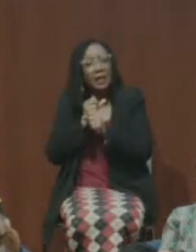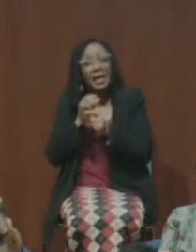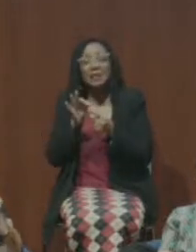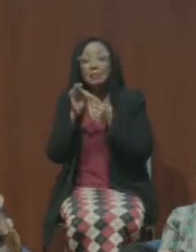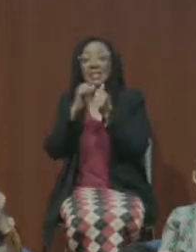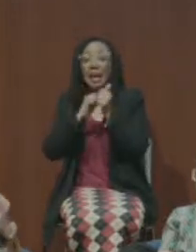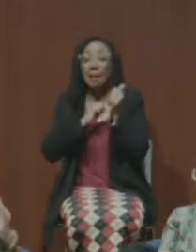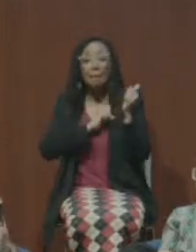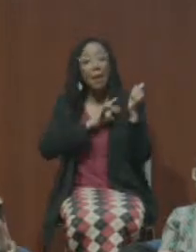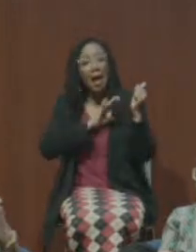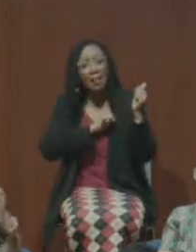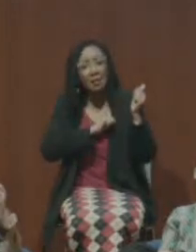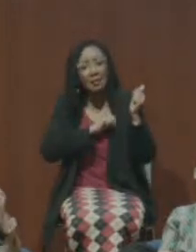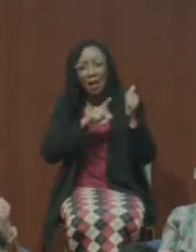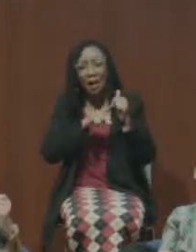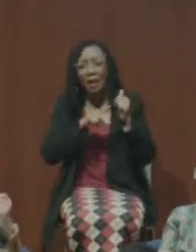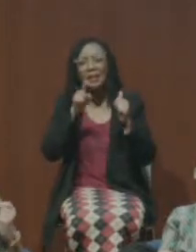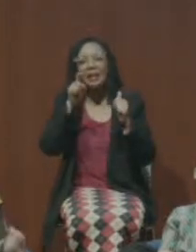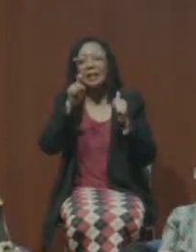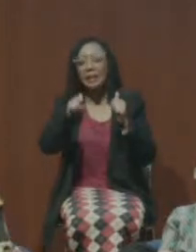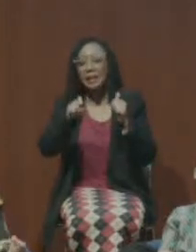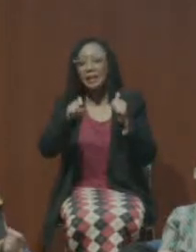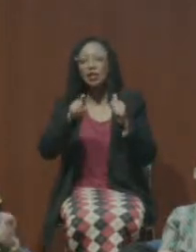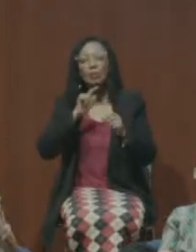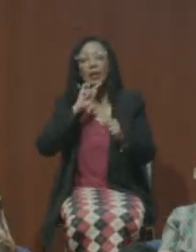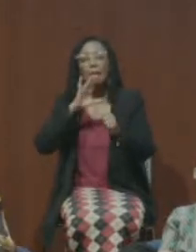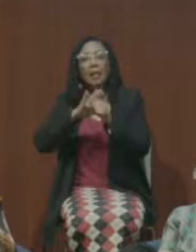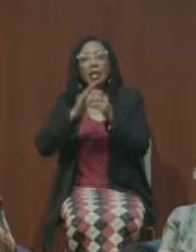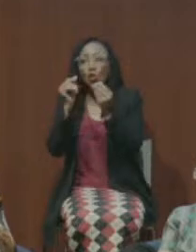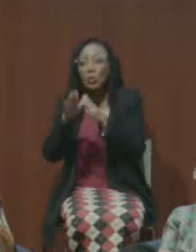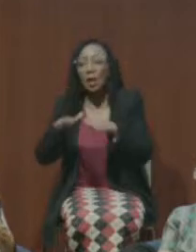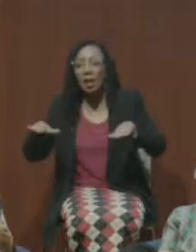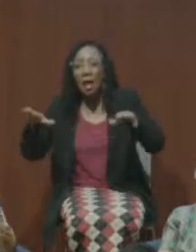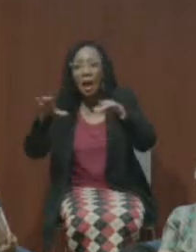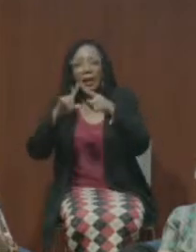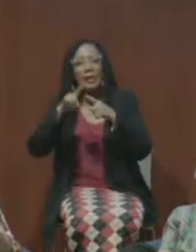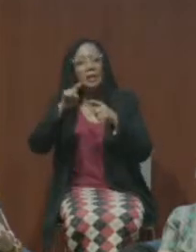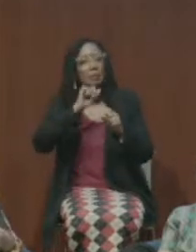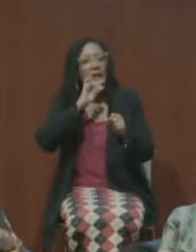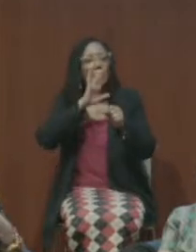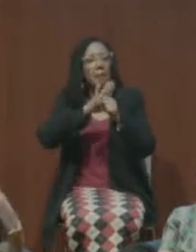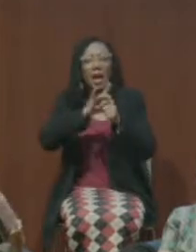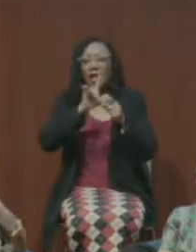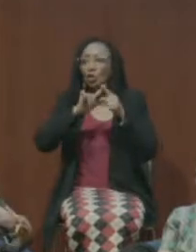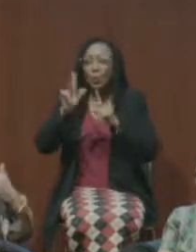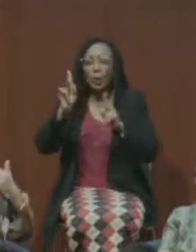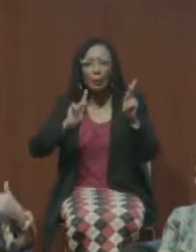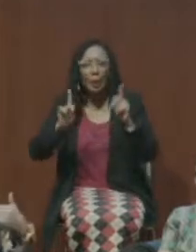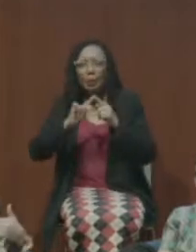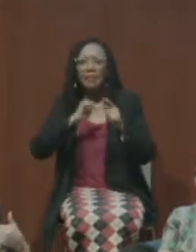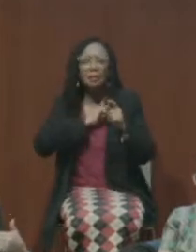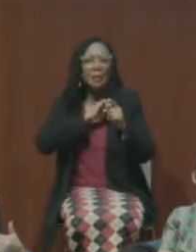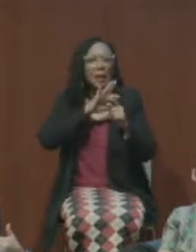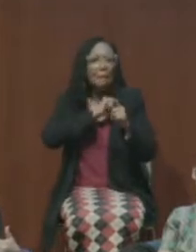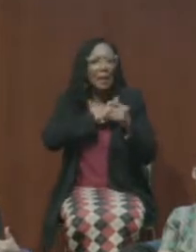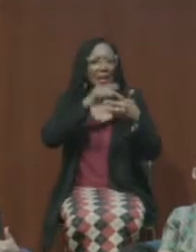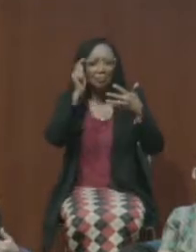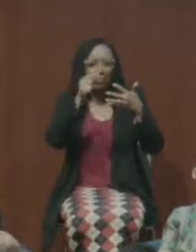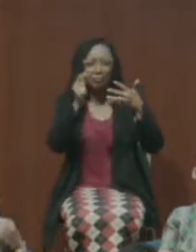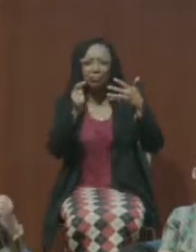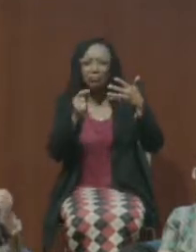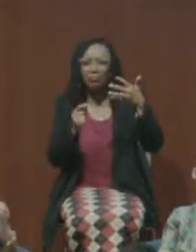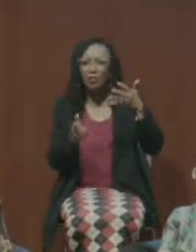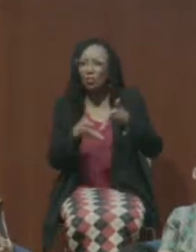where like dignity is connected to the land, dignity is connected to resistance. It has so much